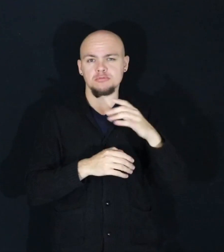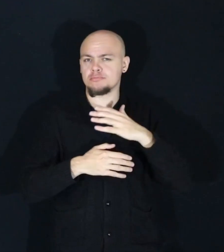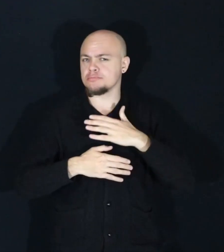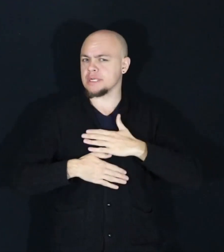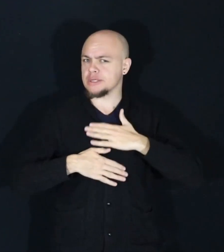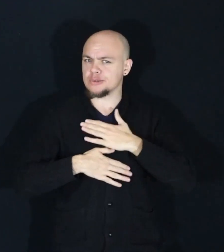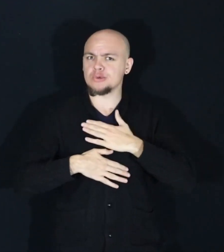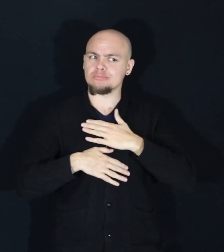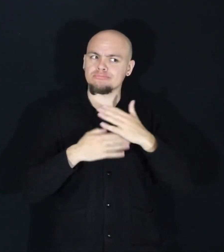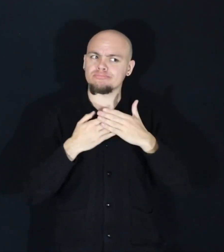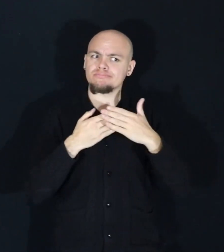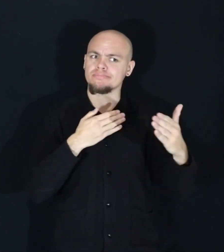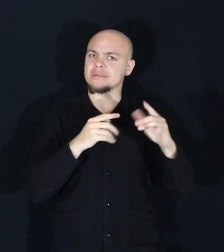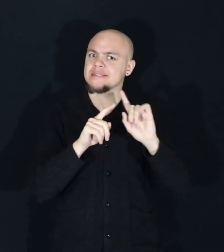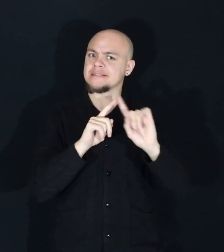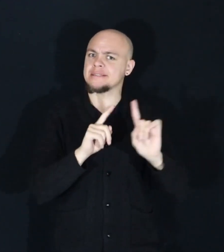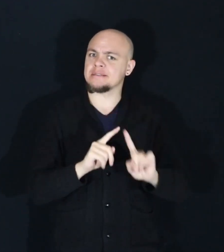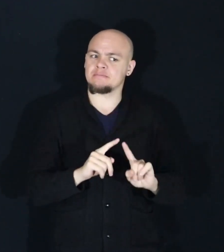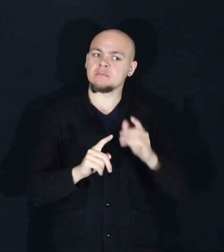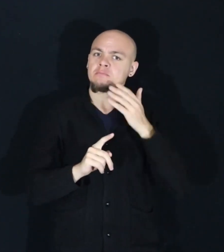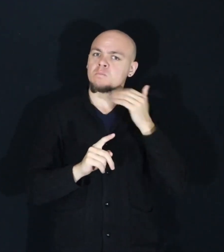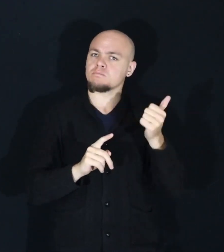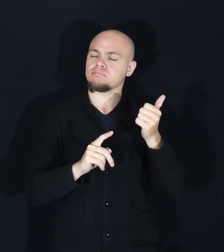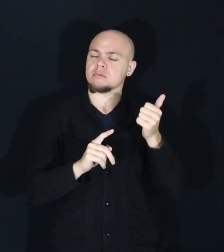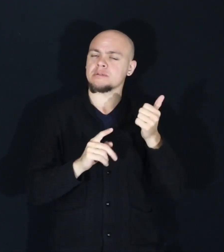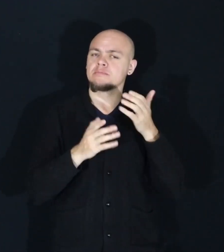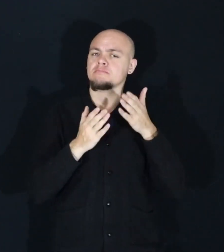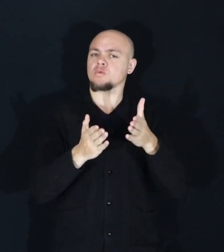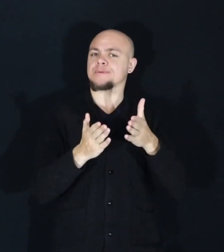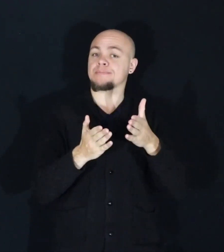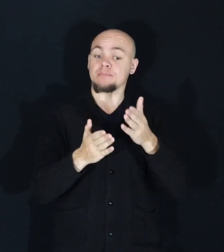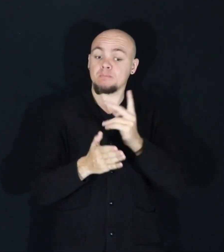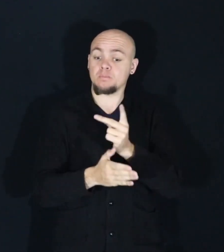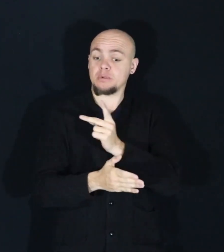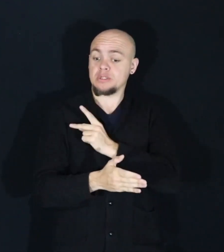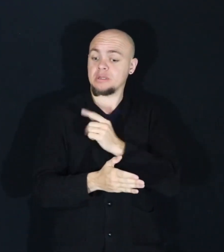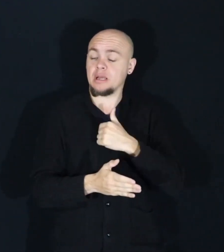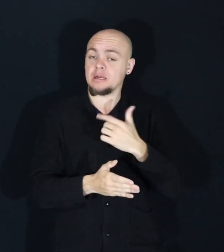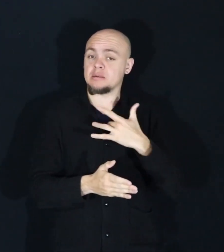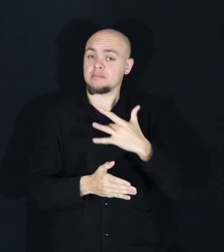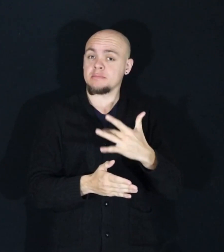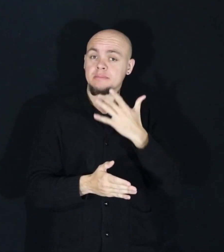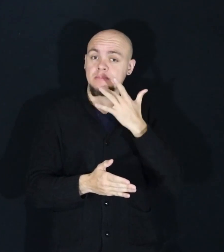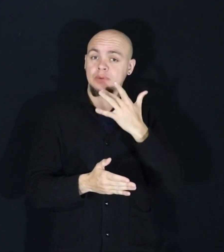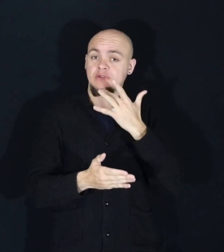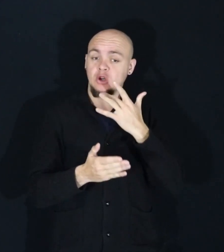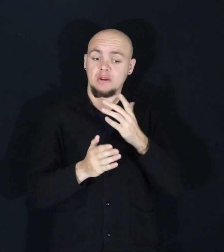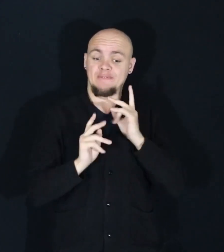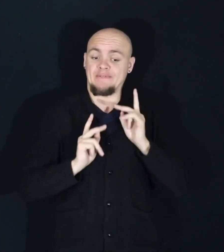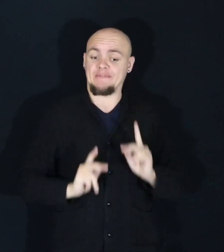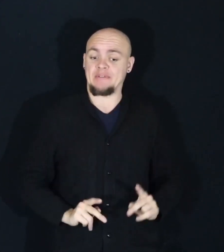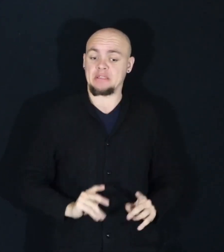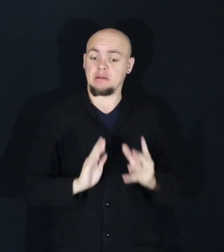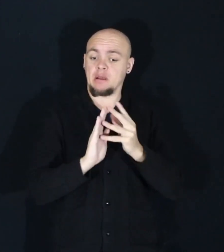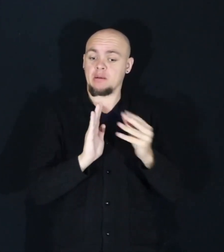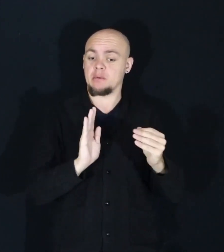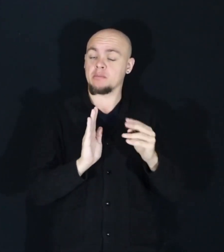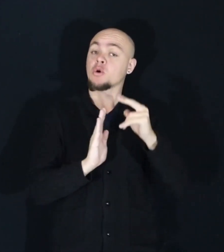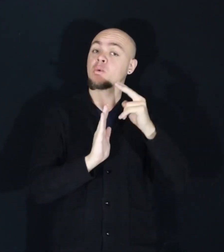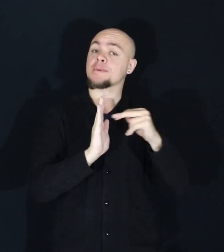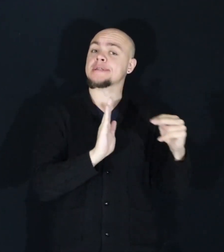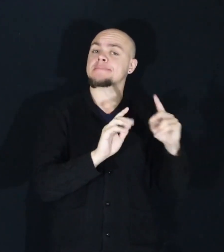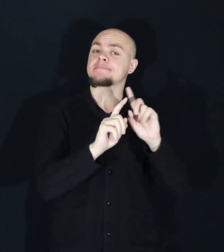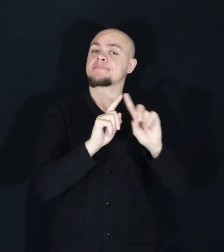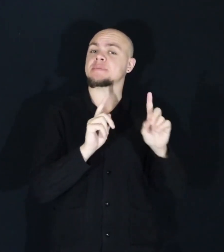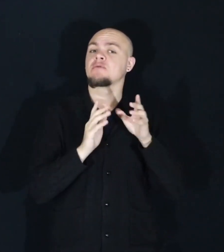there's a variety of ways which could work best for you. Personally, I prefer to read physical copies of books. However, reading can come in a